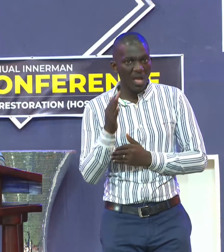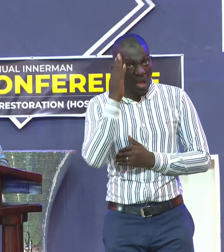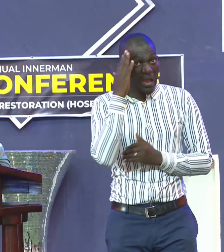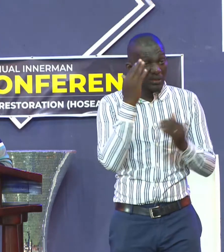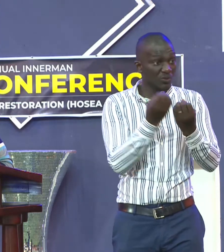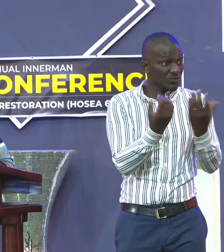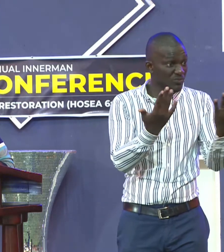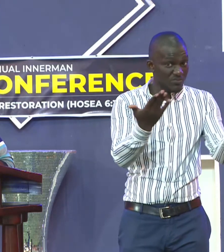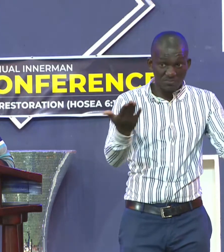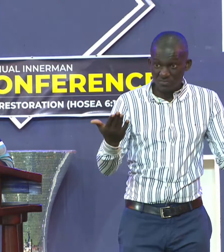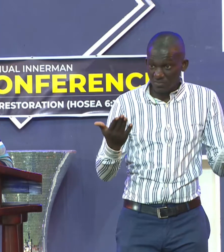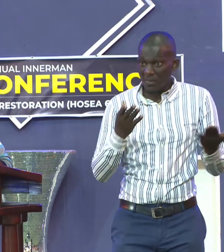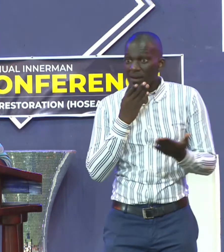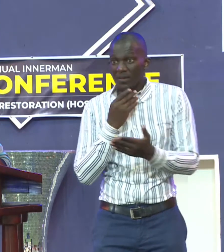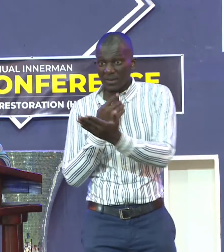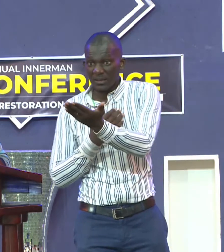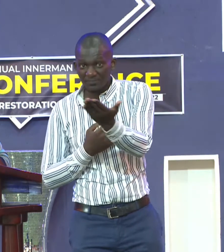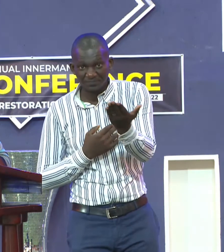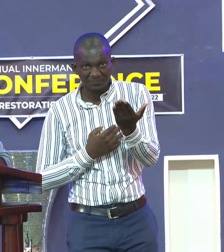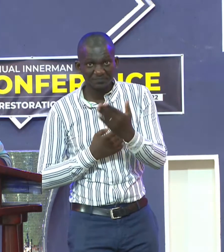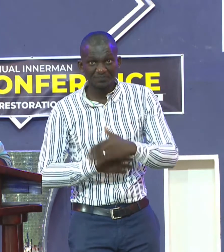situation. I know many other men.